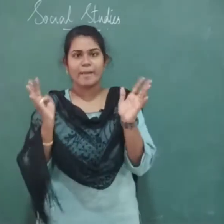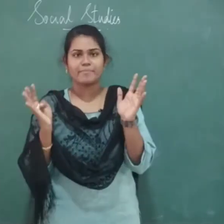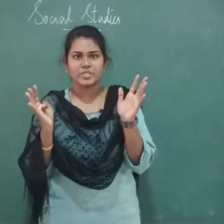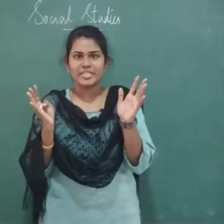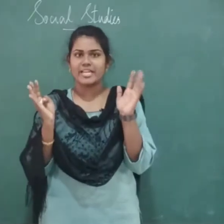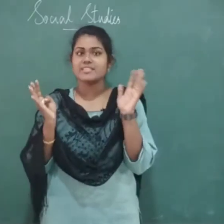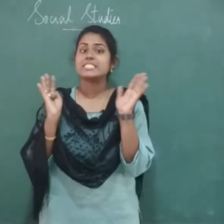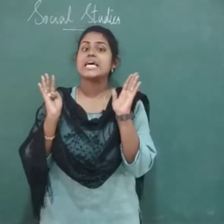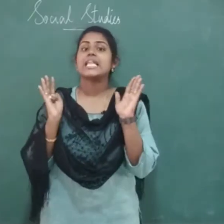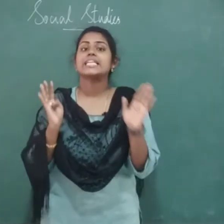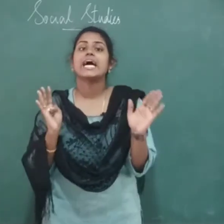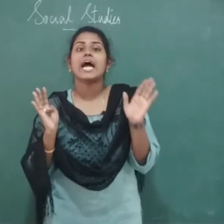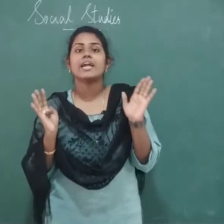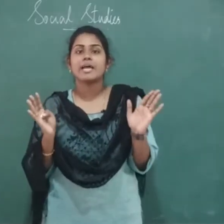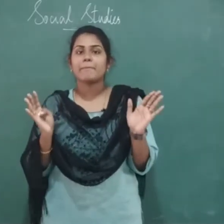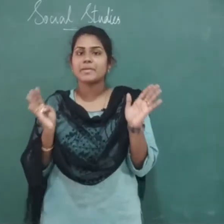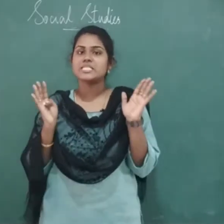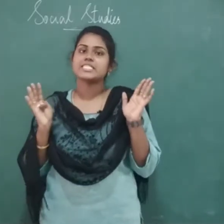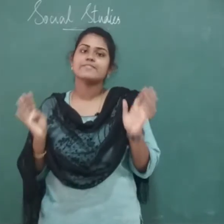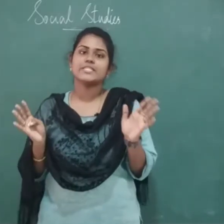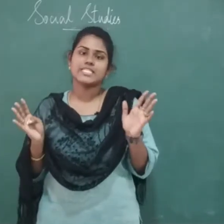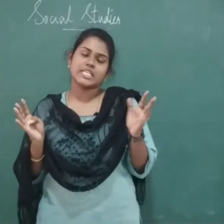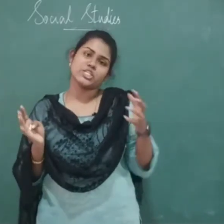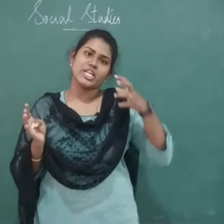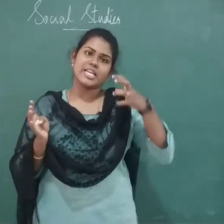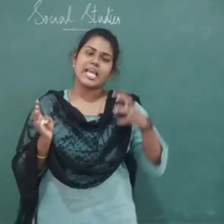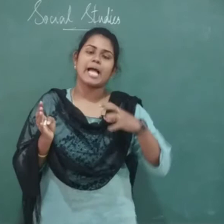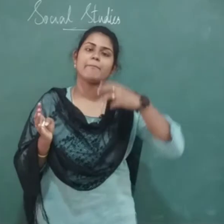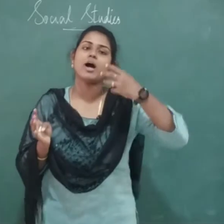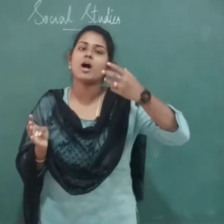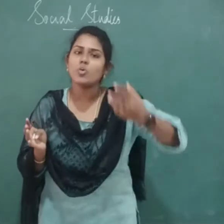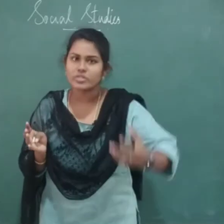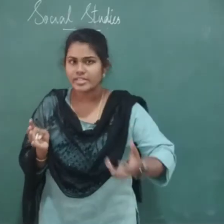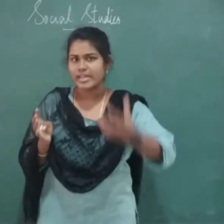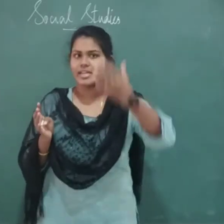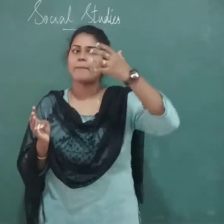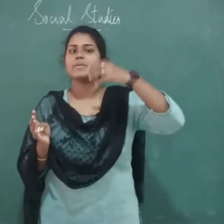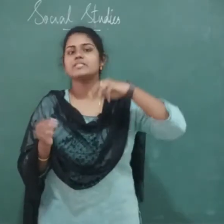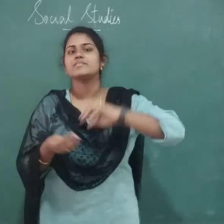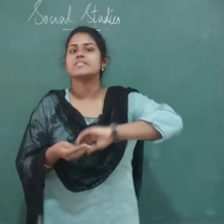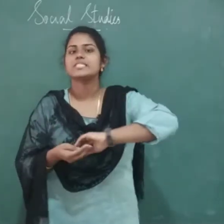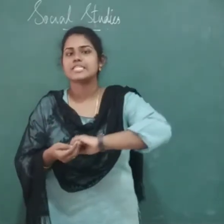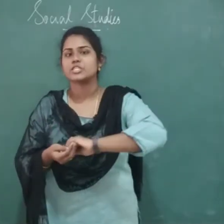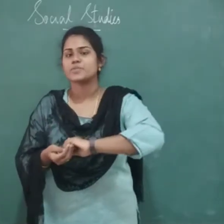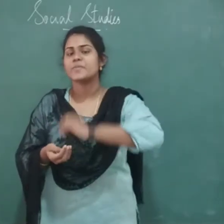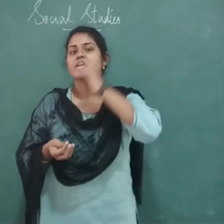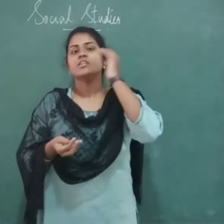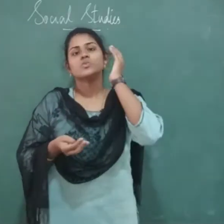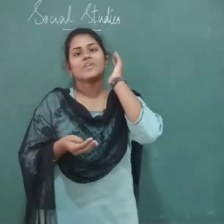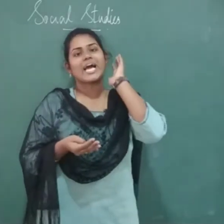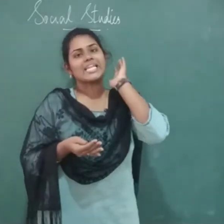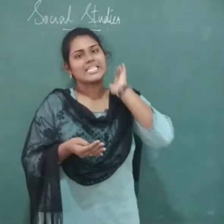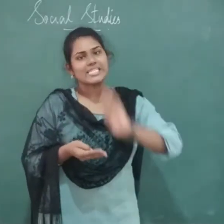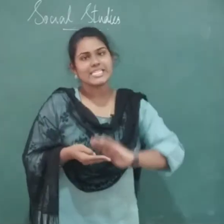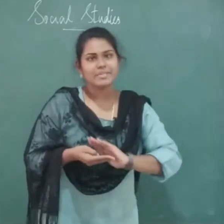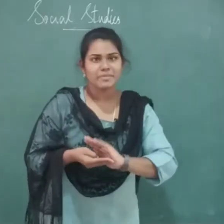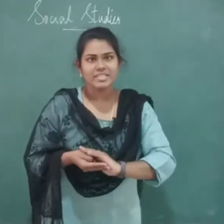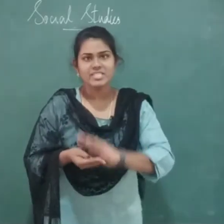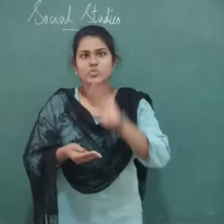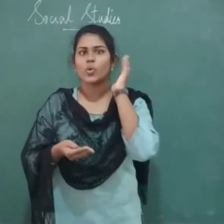chapter, that is the Harappan Civilization and about the Harappan Civilization. So we already completed what